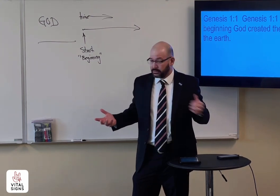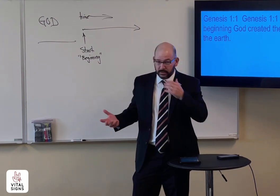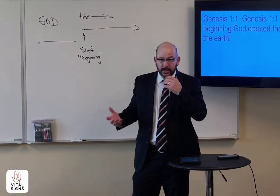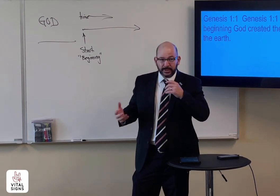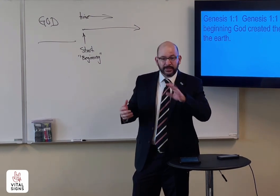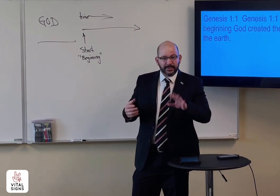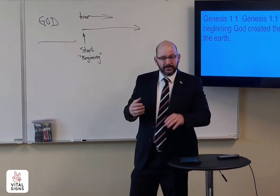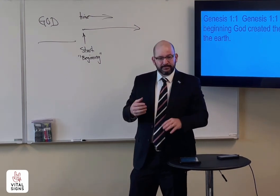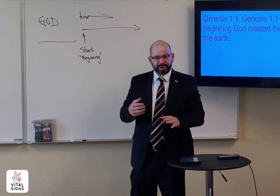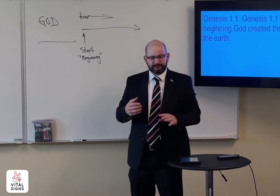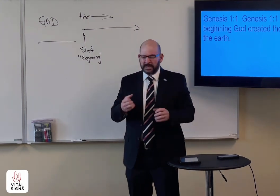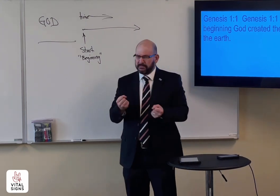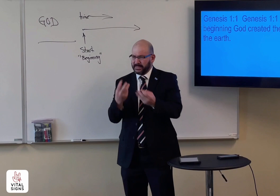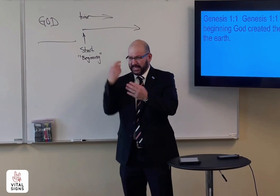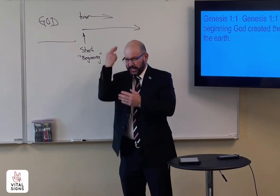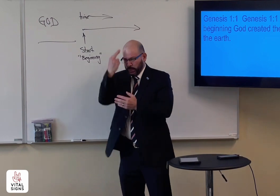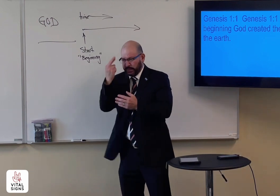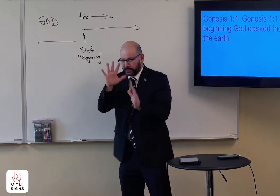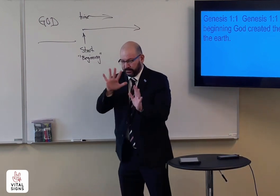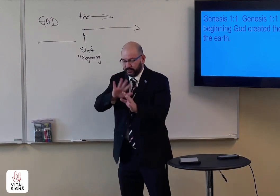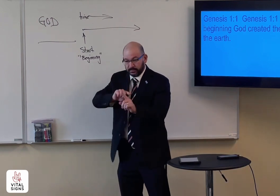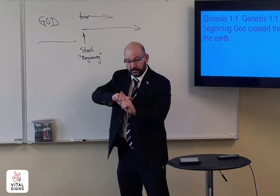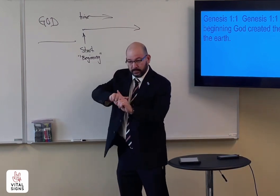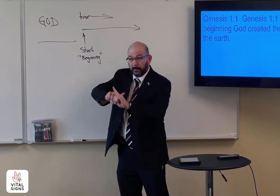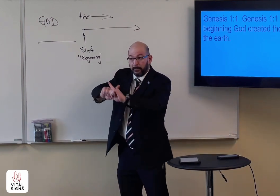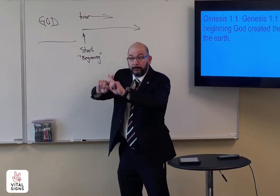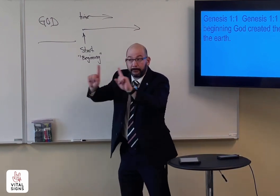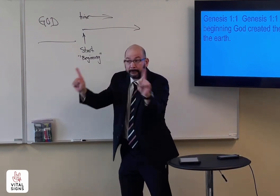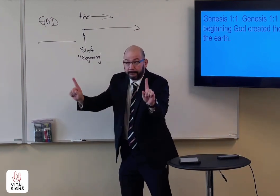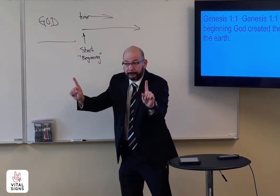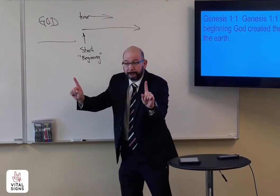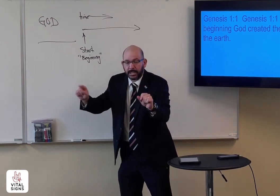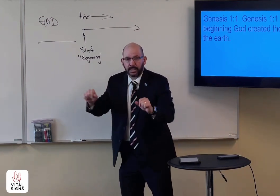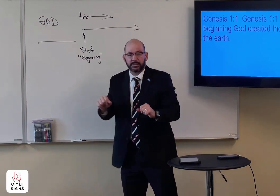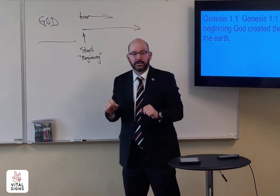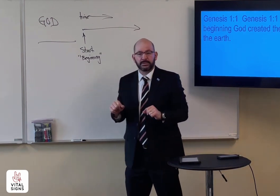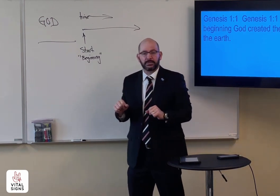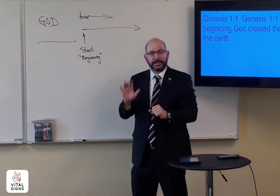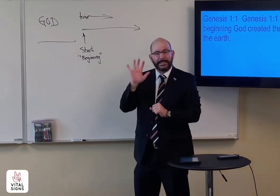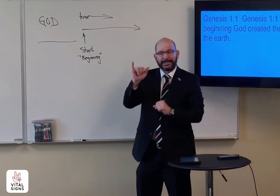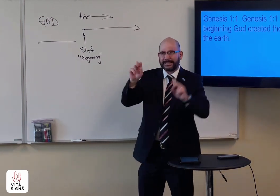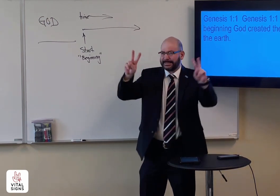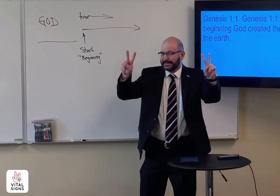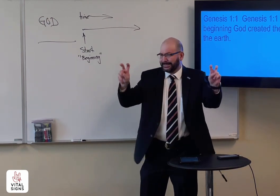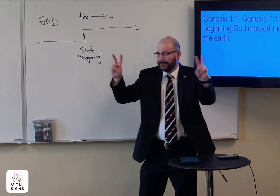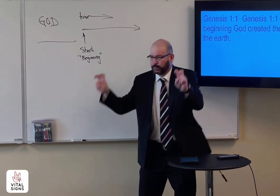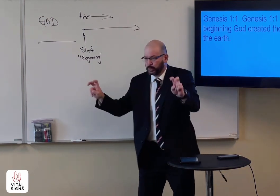This is a personal testimony. There's many reasons, but that